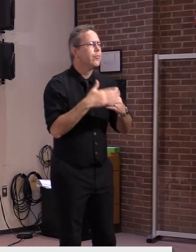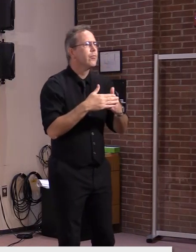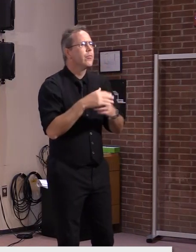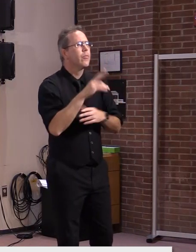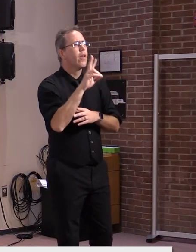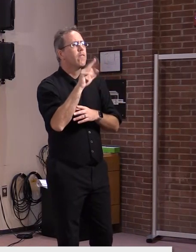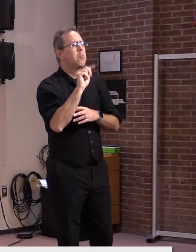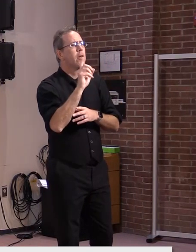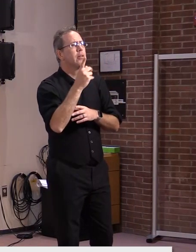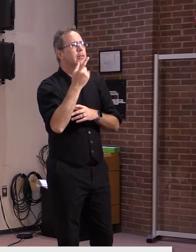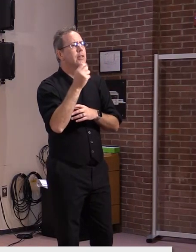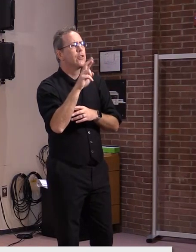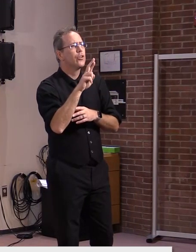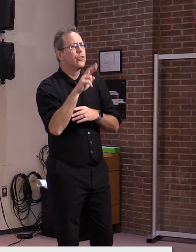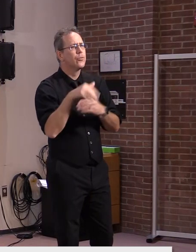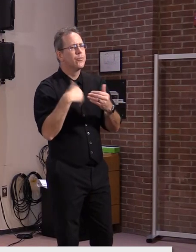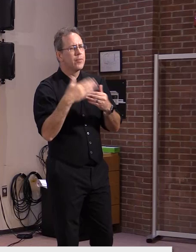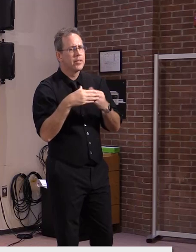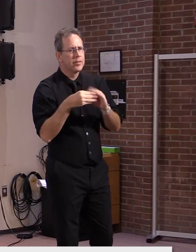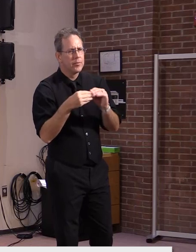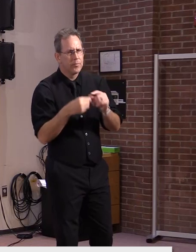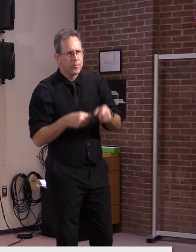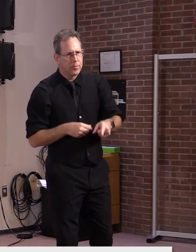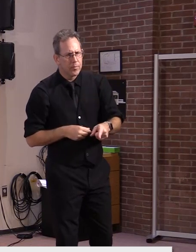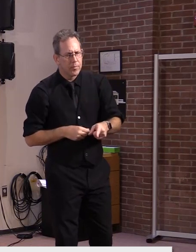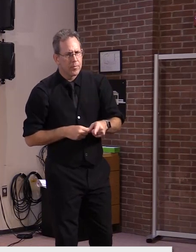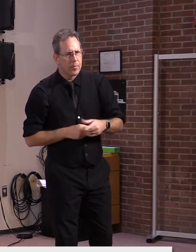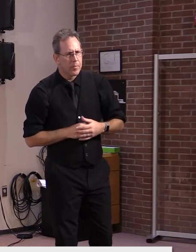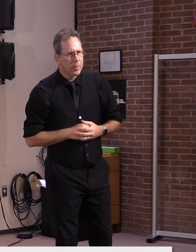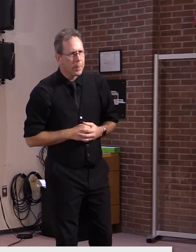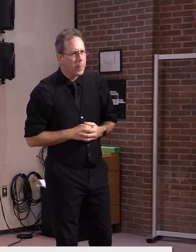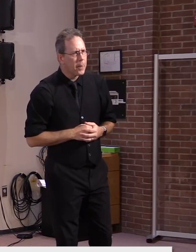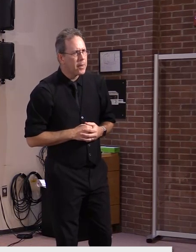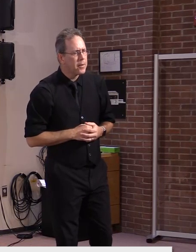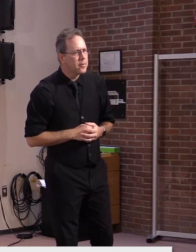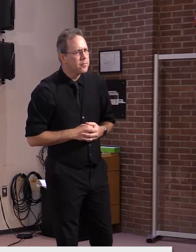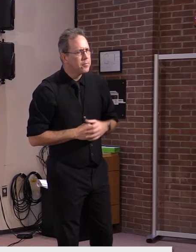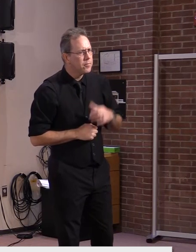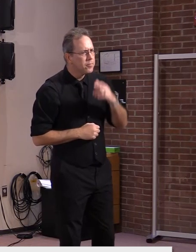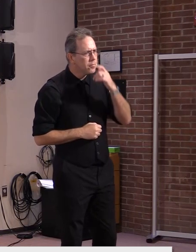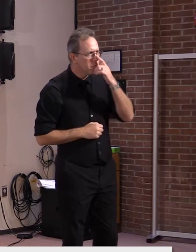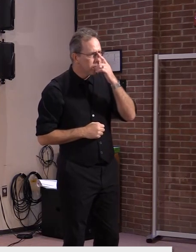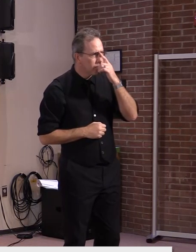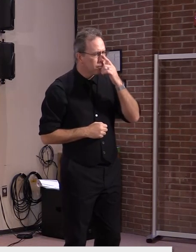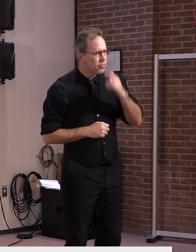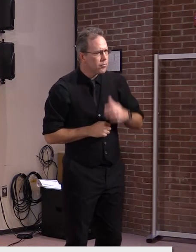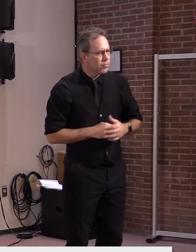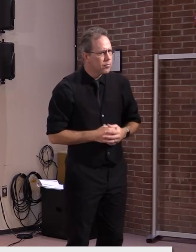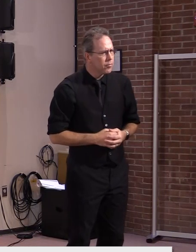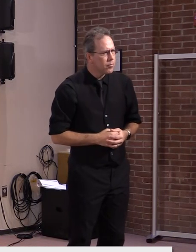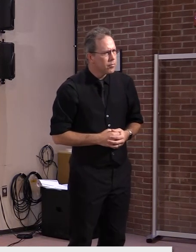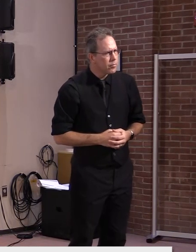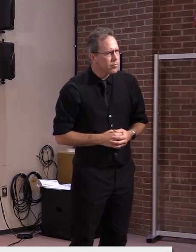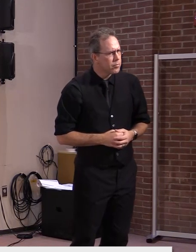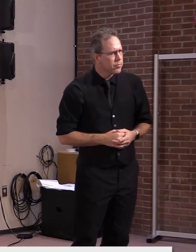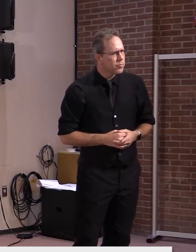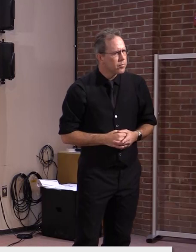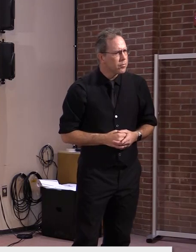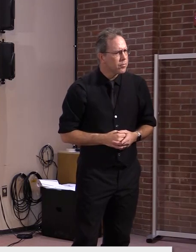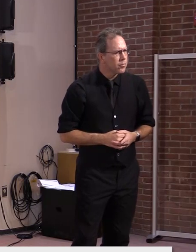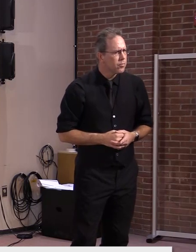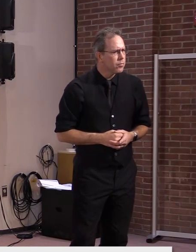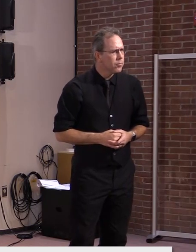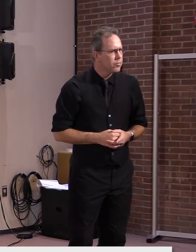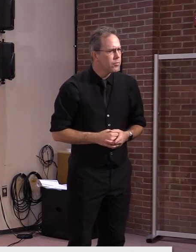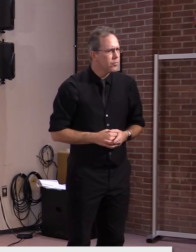Yes. So I wanted to ask about the wait time investigation, and I wanted to know for UVM and for basically all the hospitals, it sounded